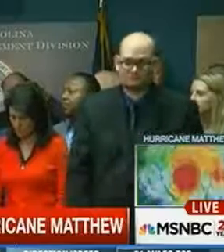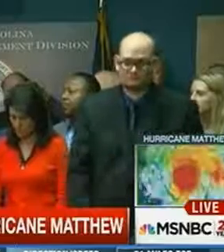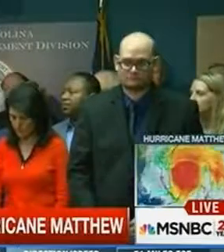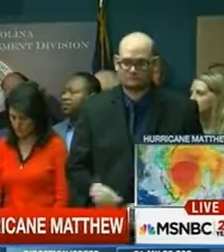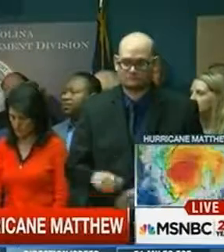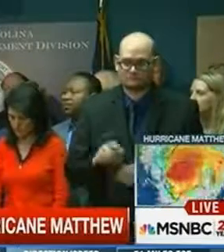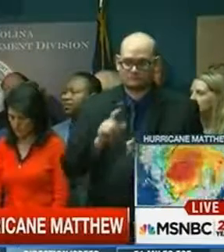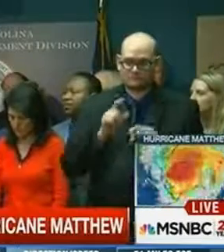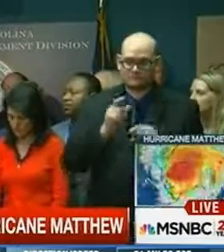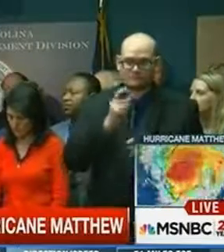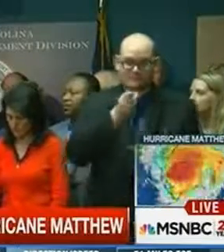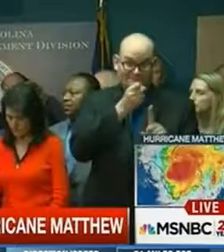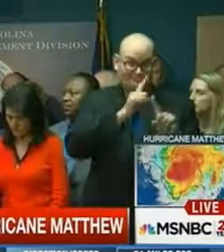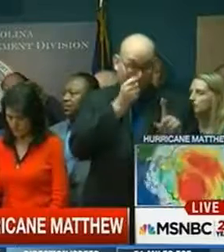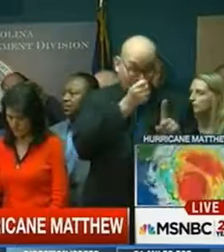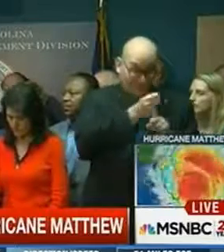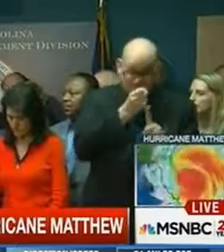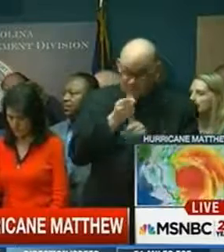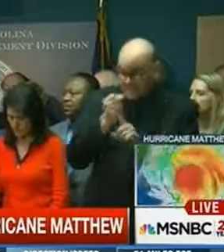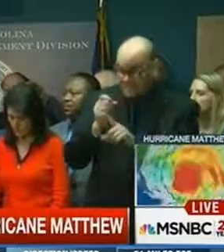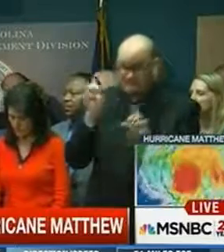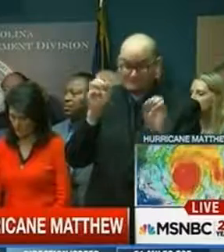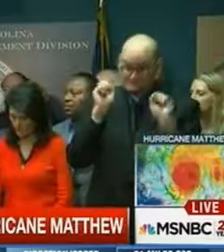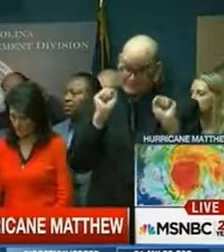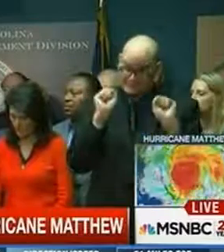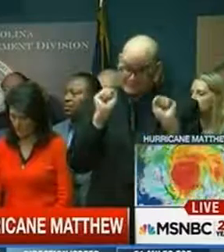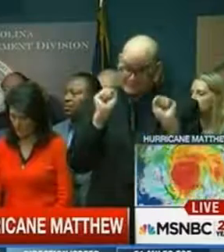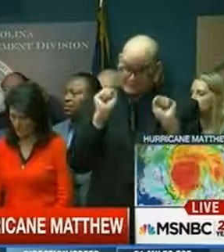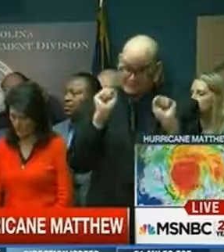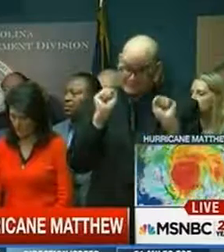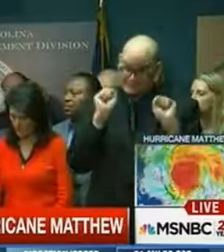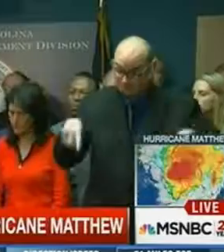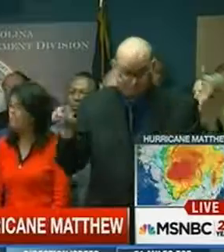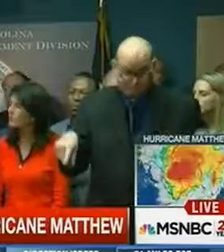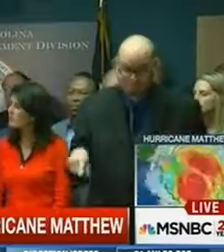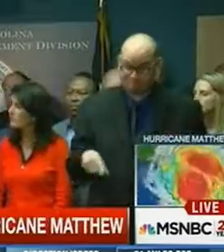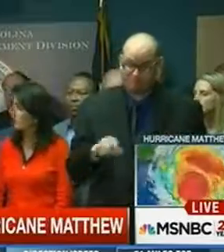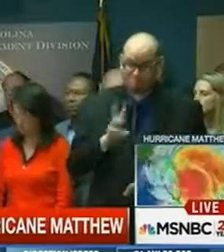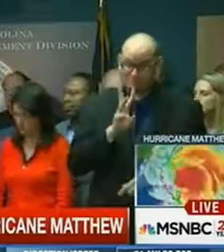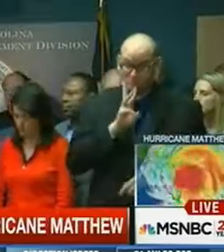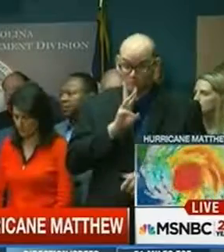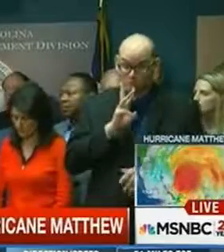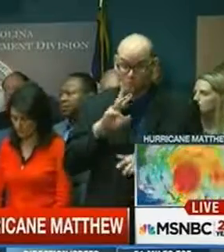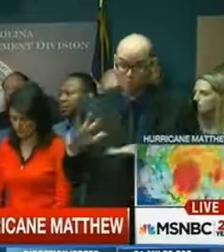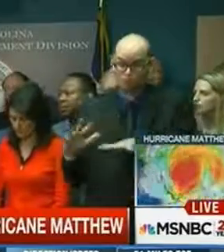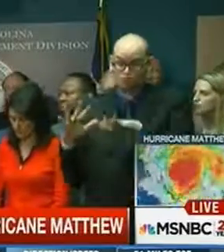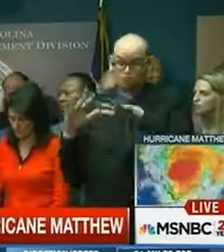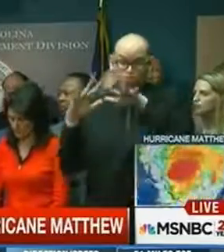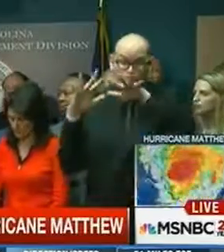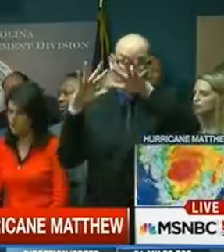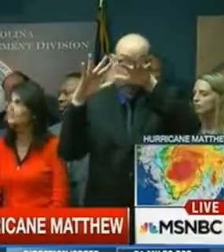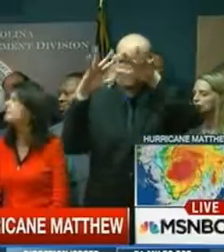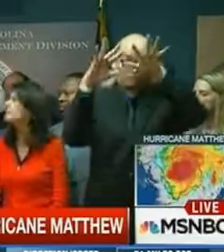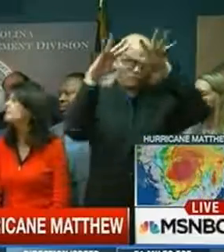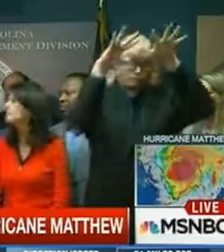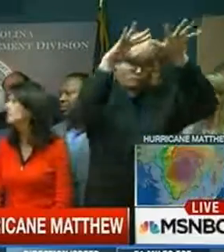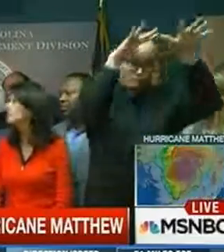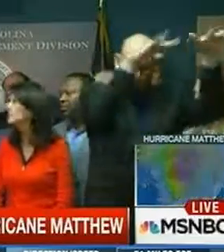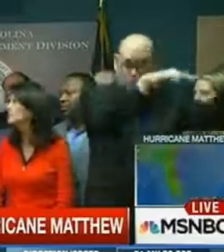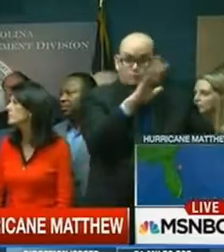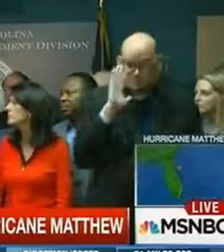I think one of the greatest impacts would be the threat for storm surge. Right now, we're looking at the potential for disastrous and life-threatening